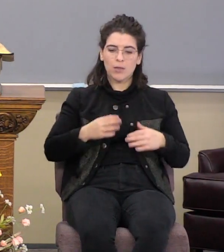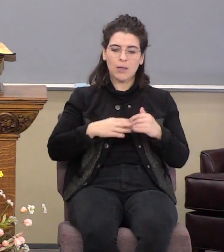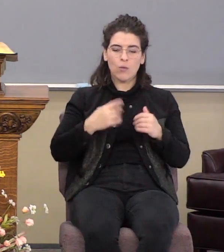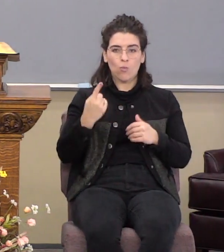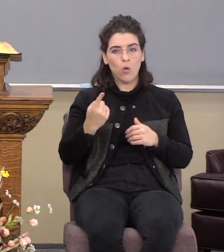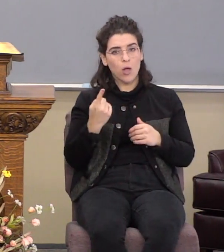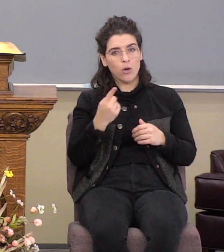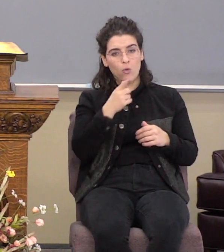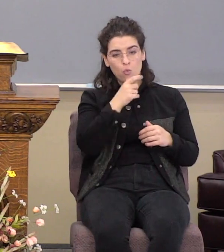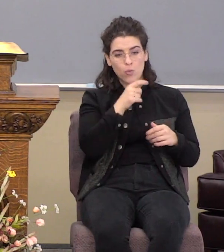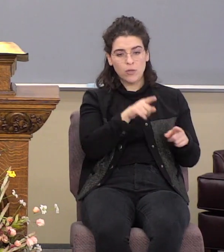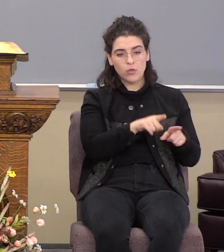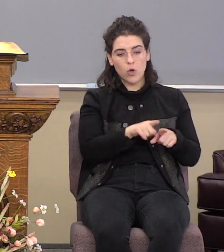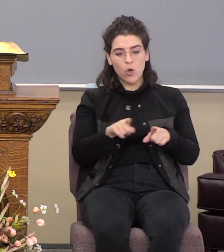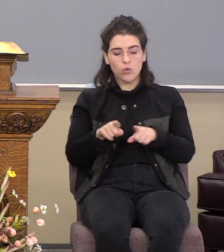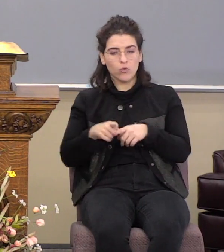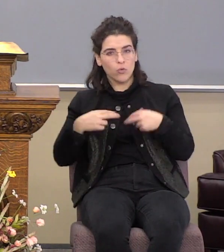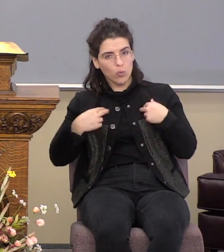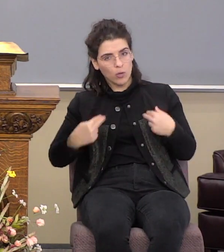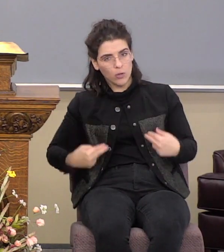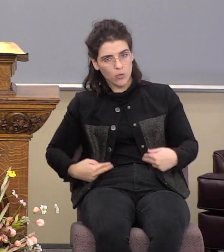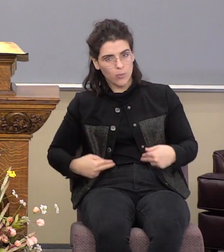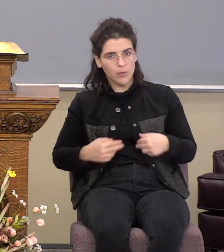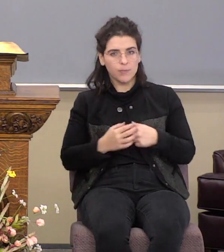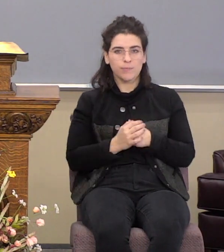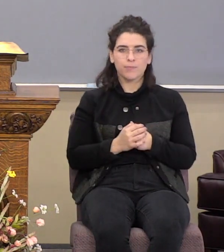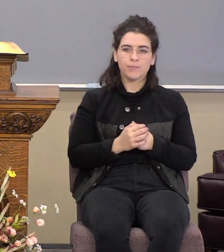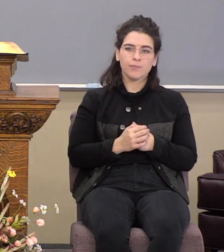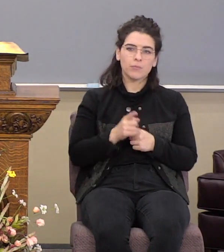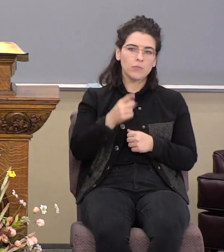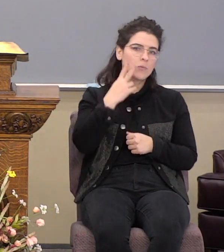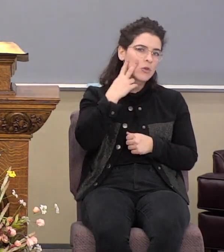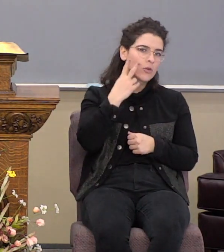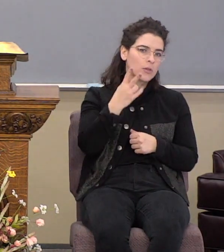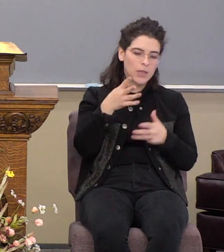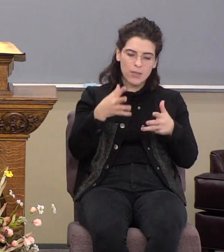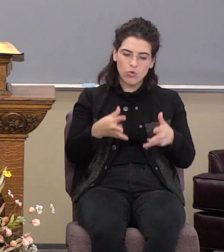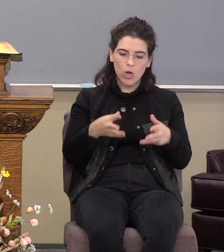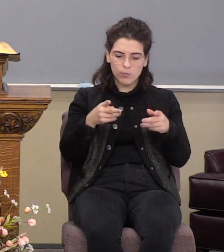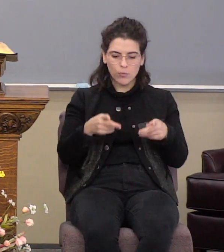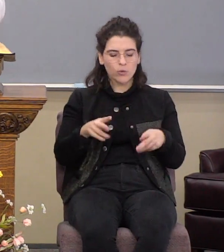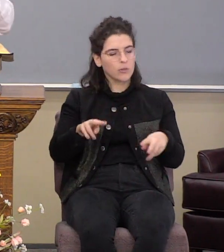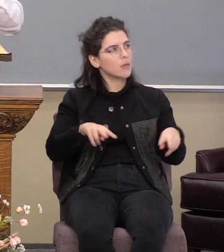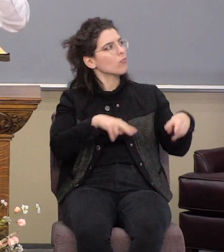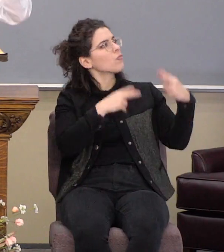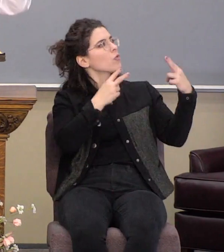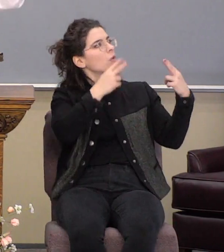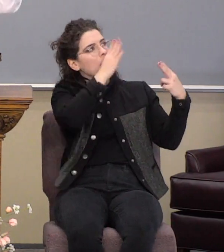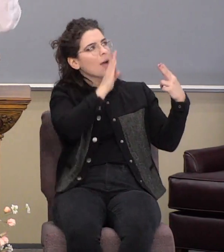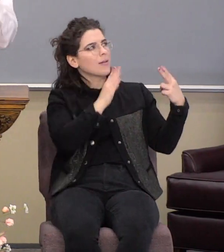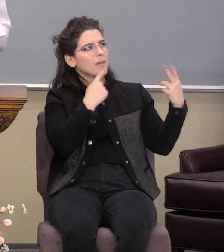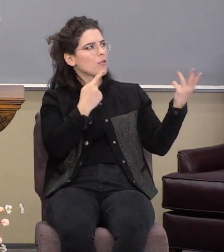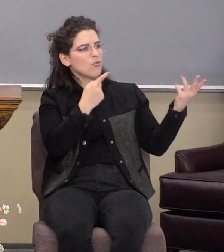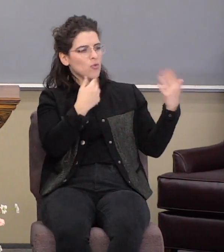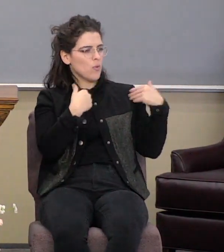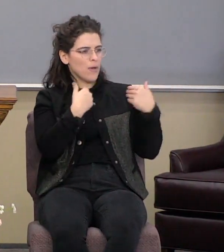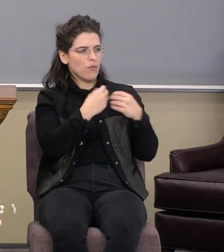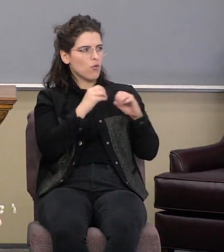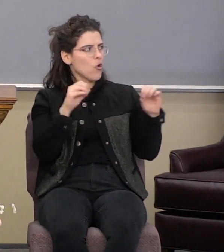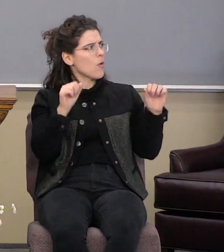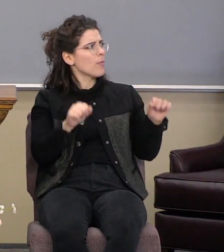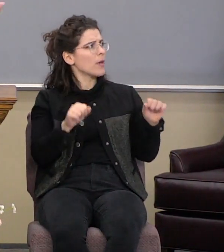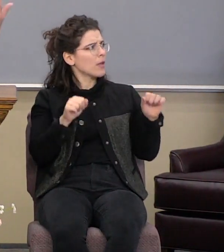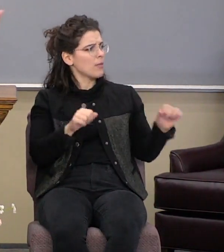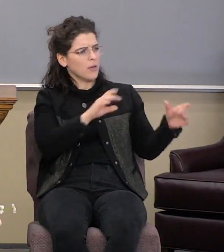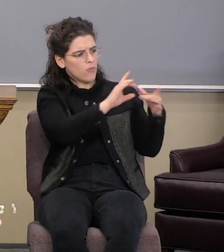is also a human being? You see, that lost person can look God in the eye and said, you have no capacity